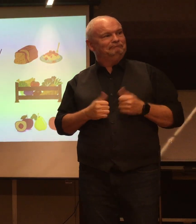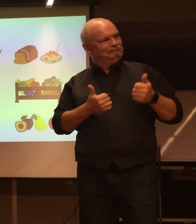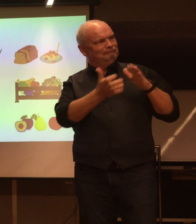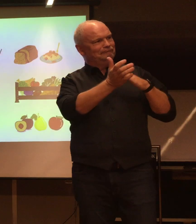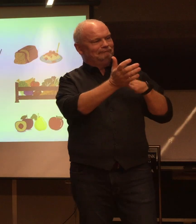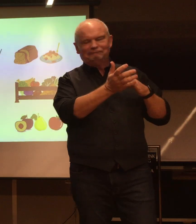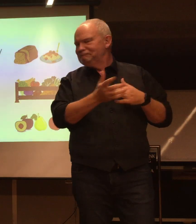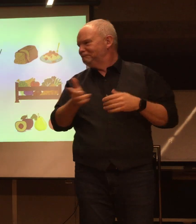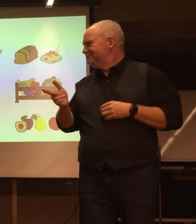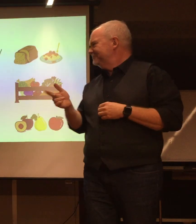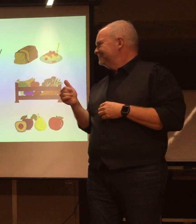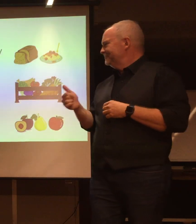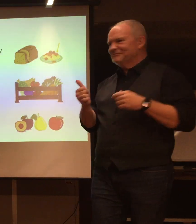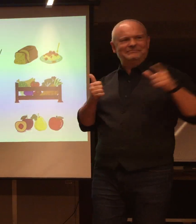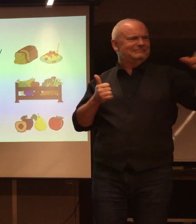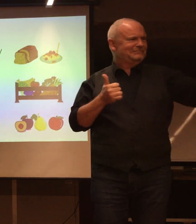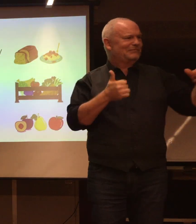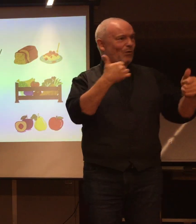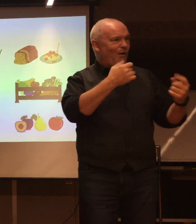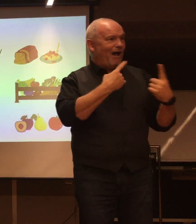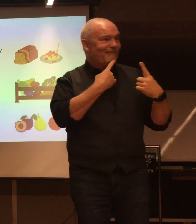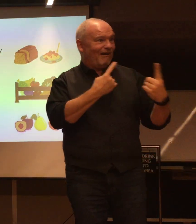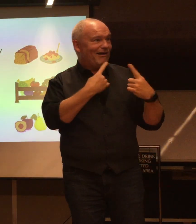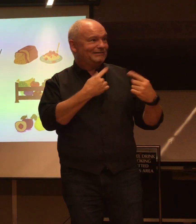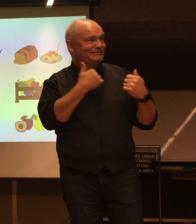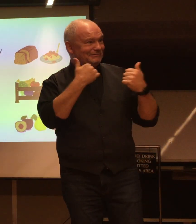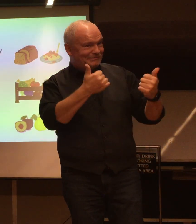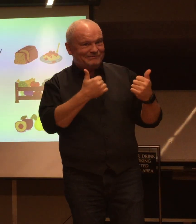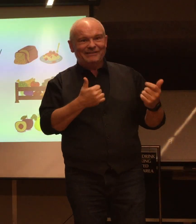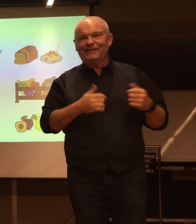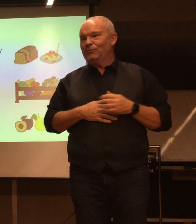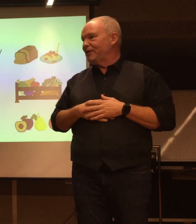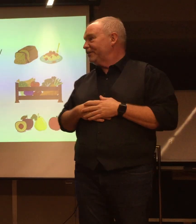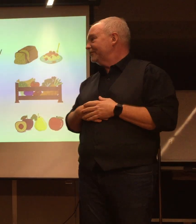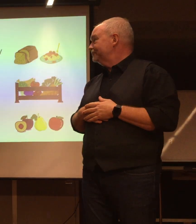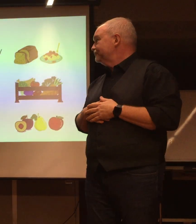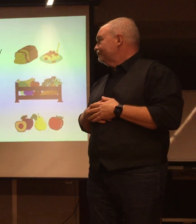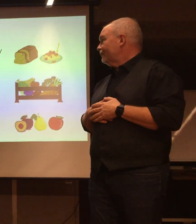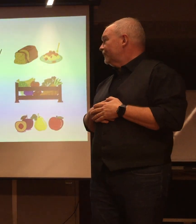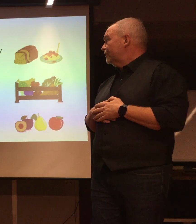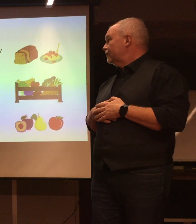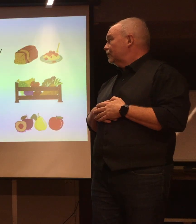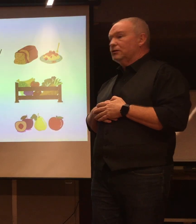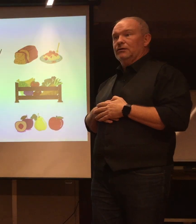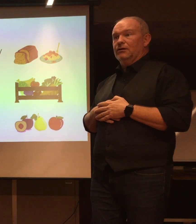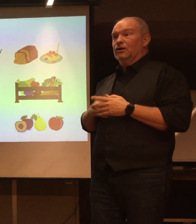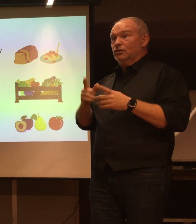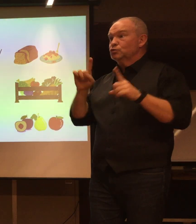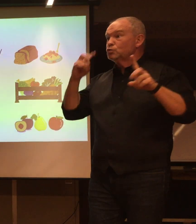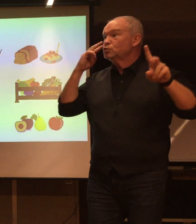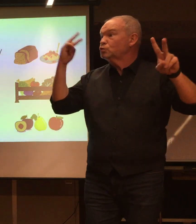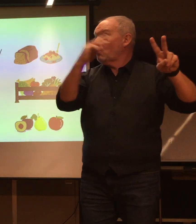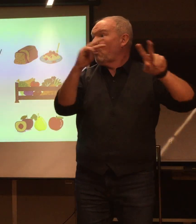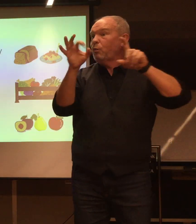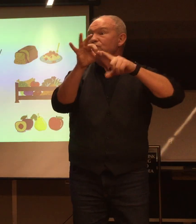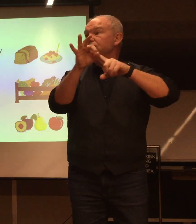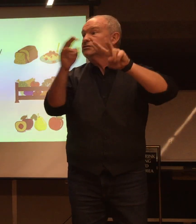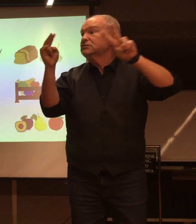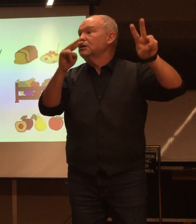it. there you go. We've got some advice here. What do you think? Do you need to tell everyone what the question